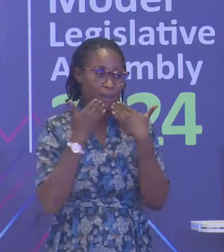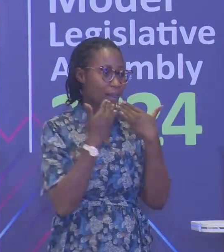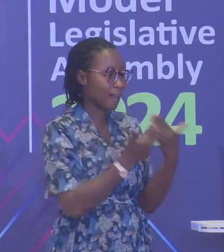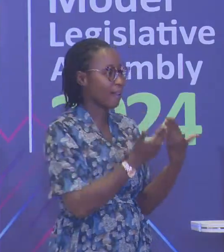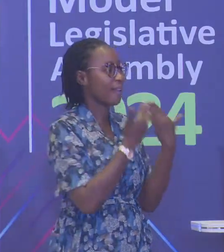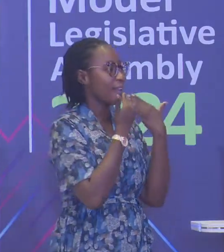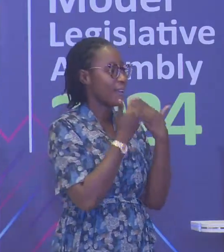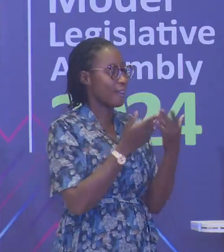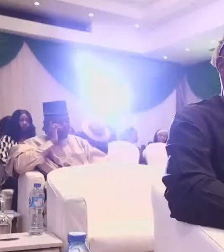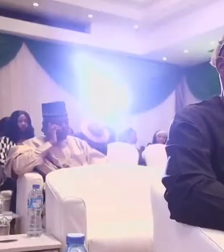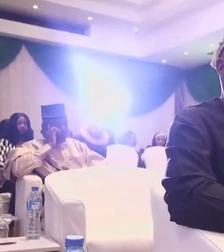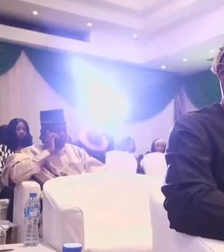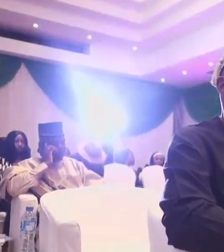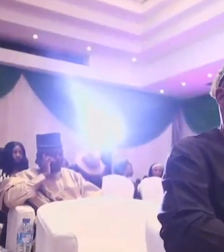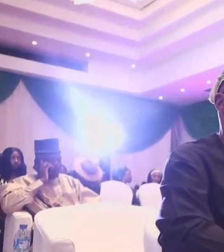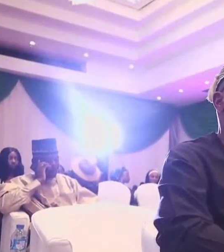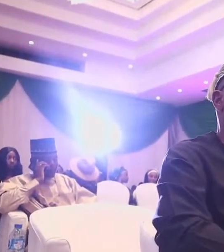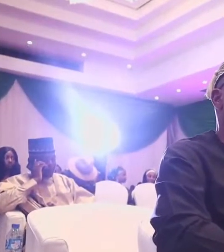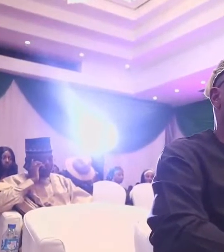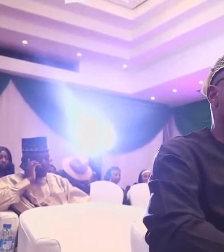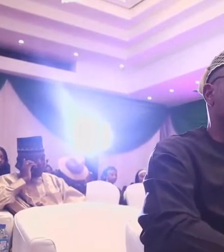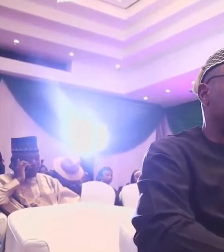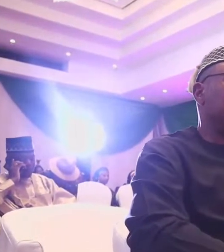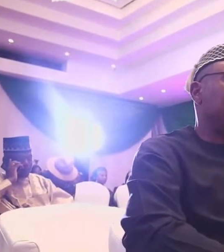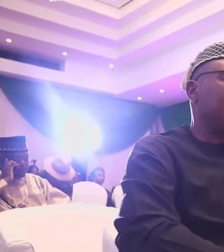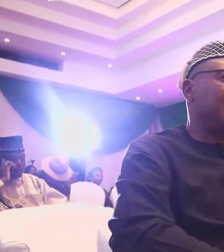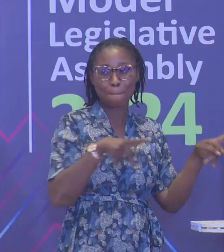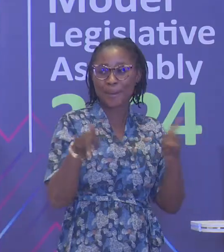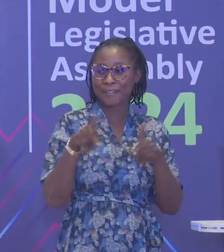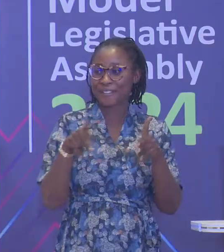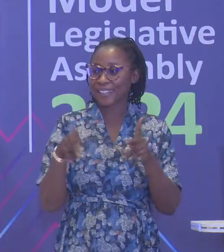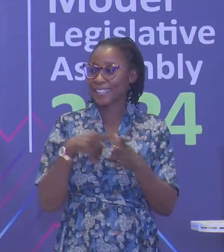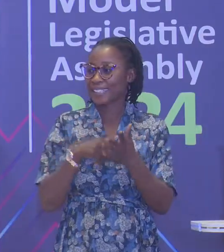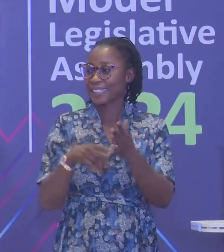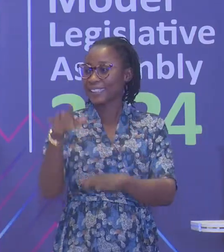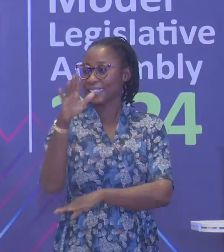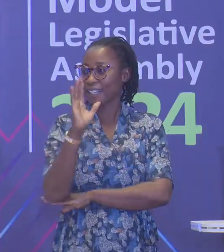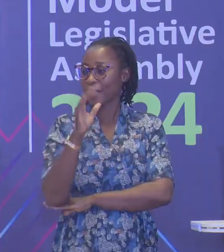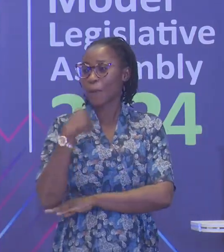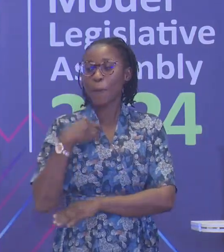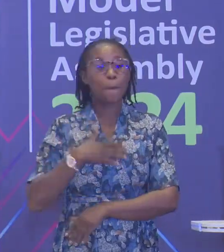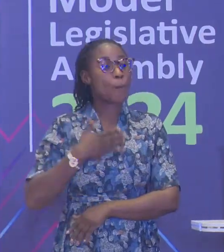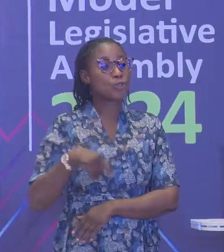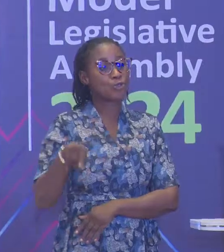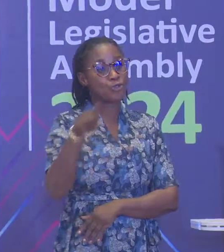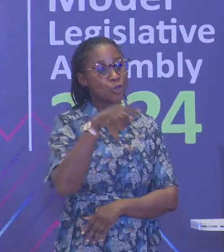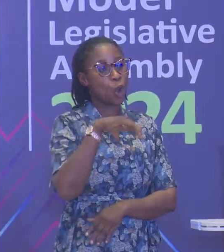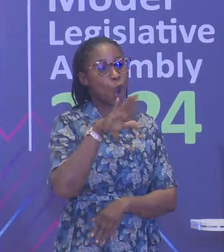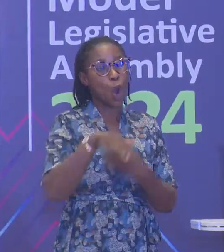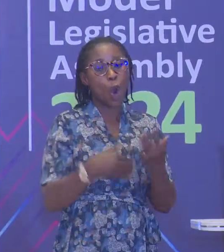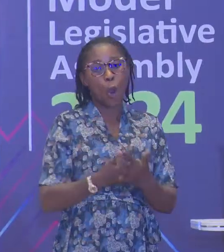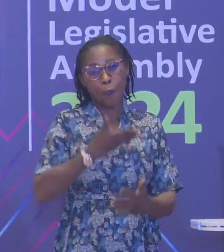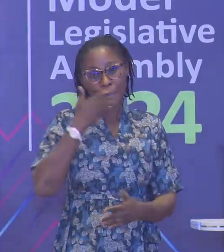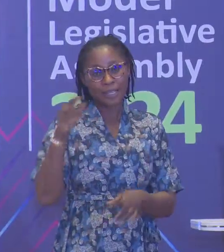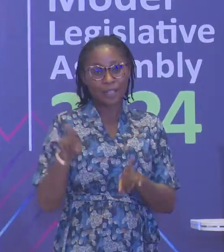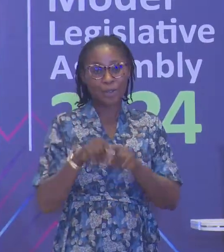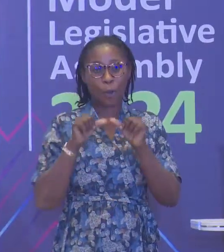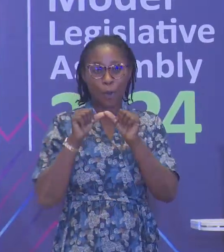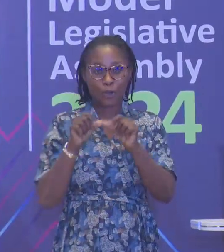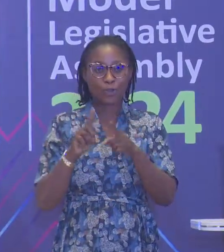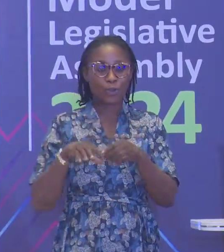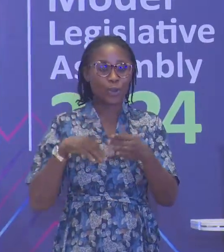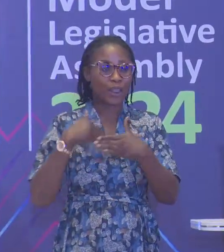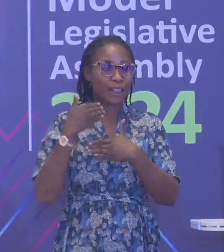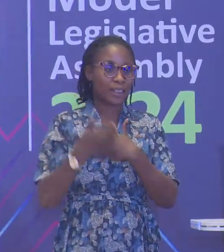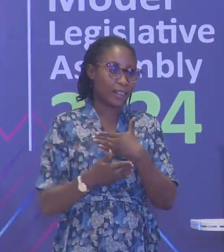so much. And to the interns, thank you for your performance this afternoon. And we wish you all the very best as you move on to your